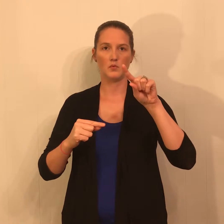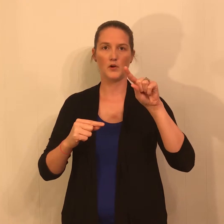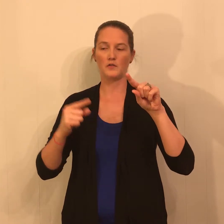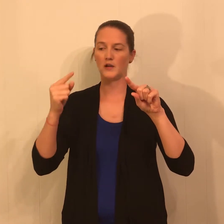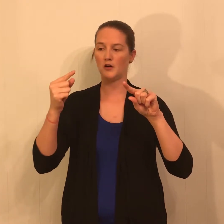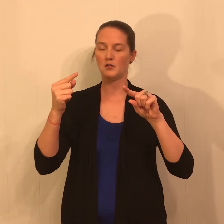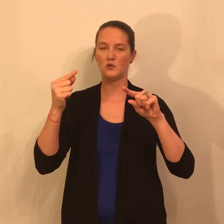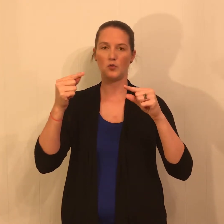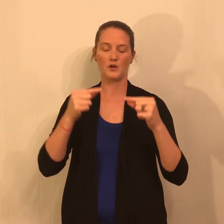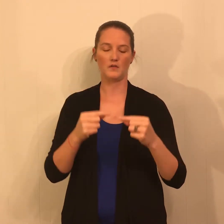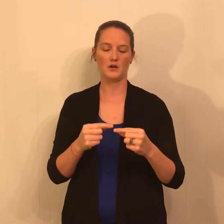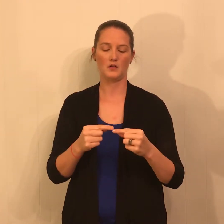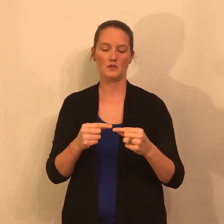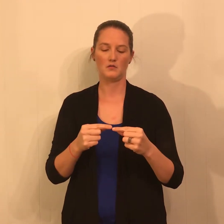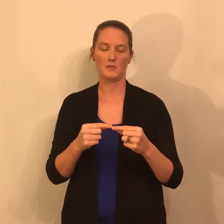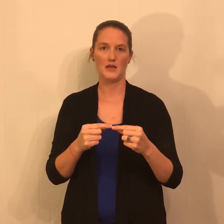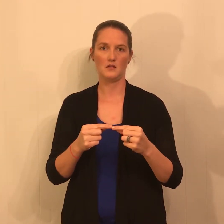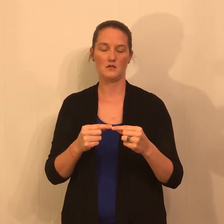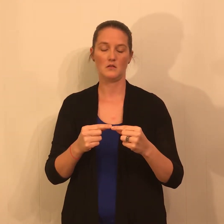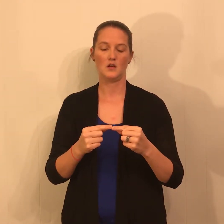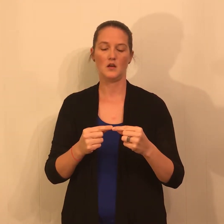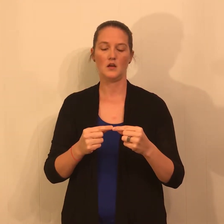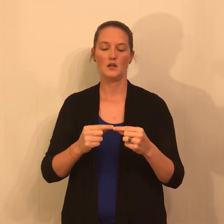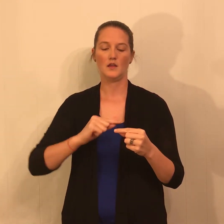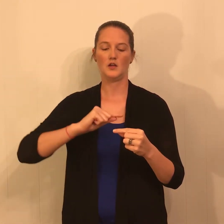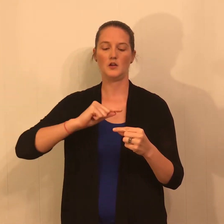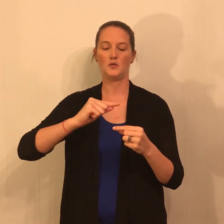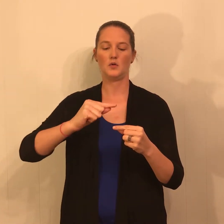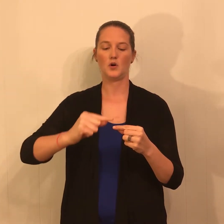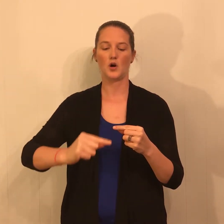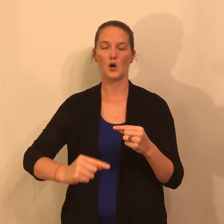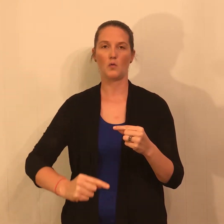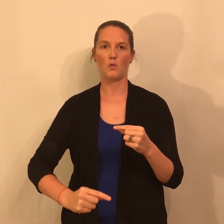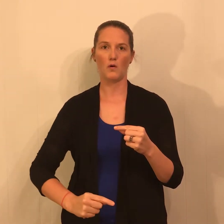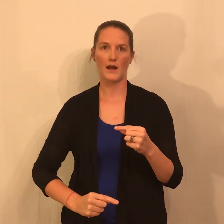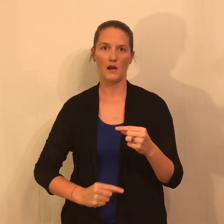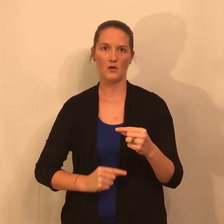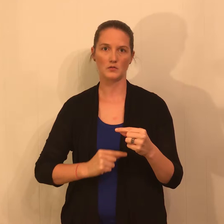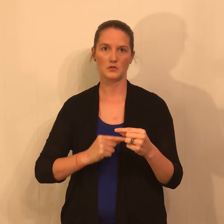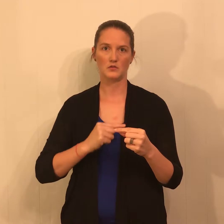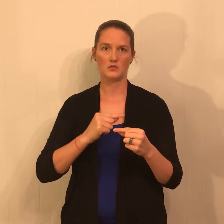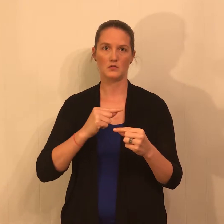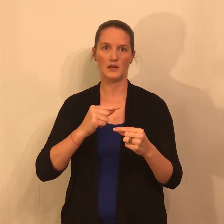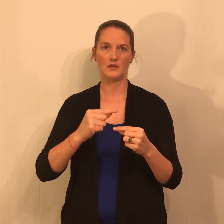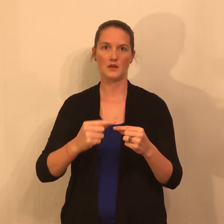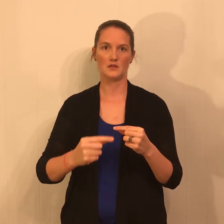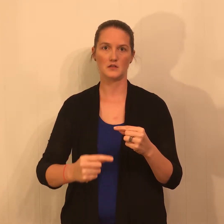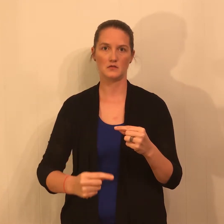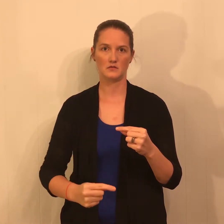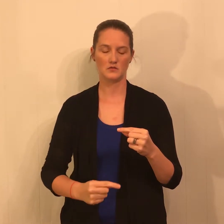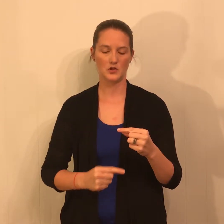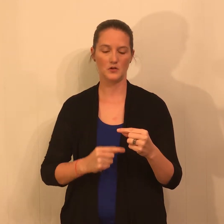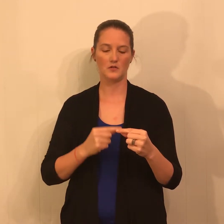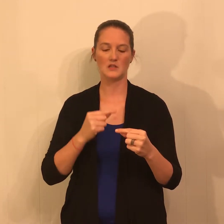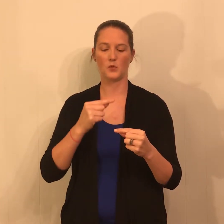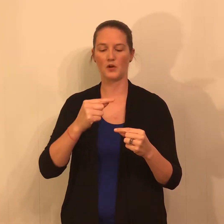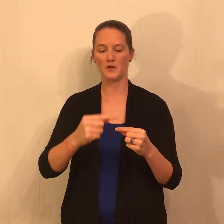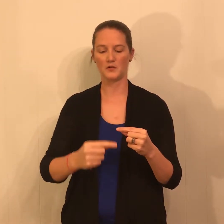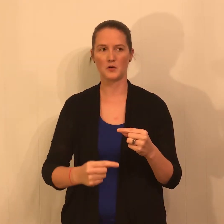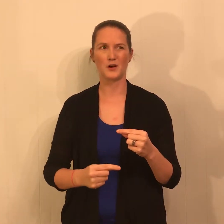pointer finger to pointer finger, me. Then you do around like this. So this pointer finger is going around,